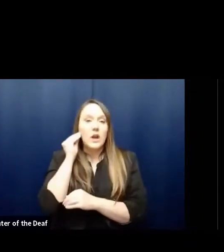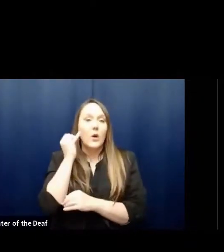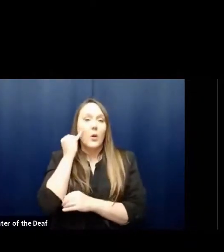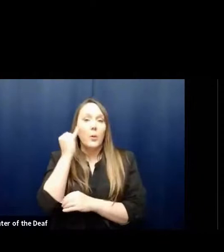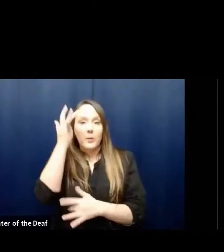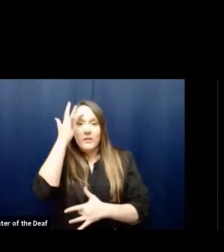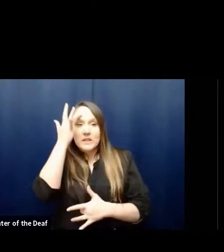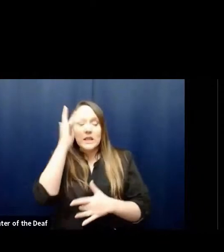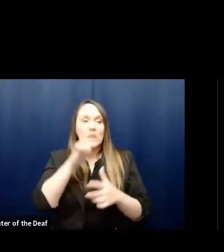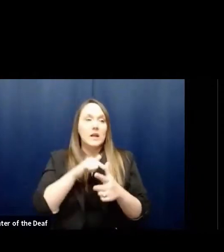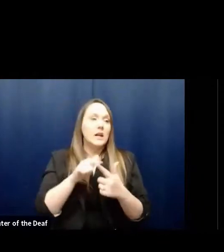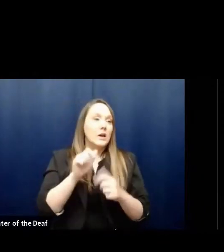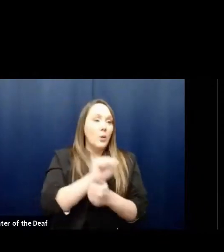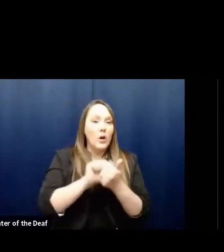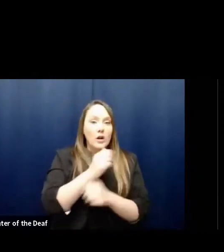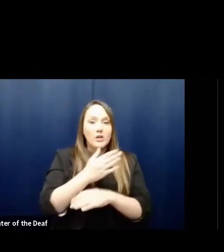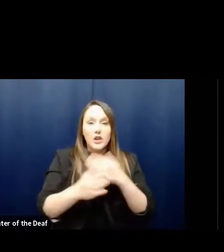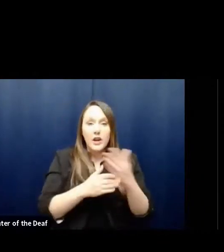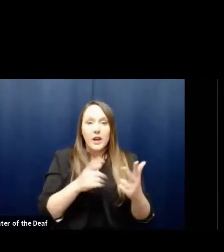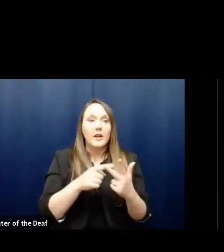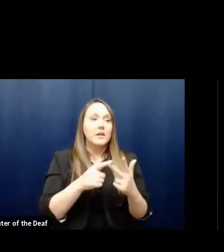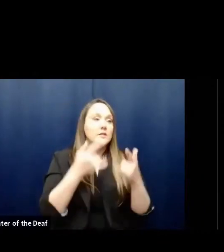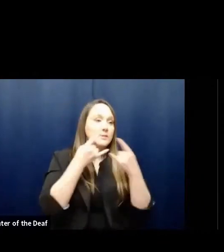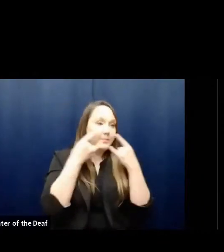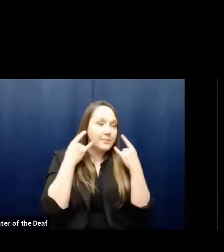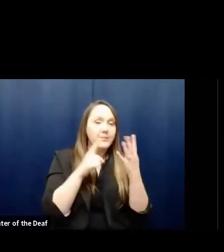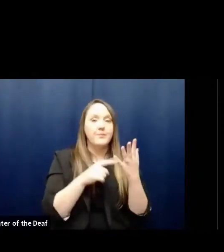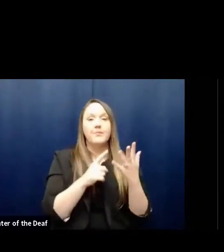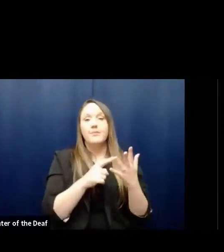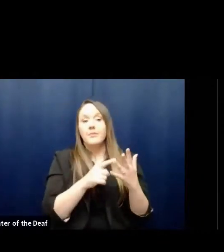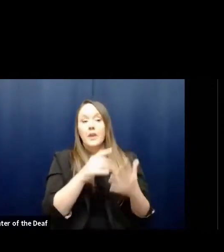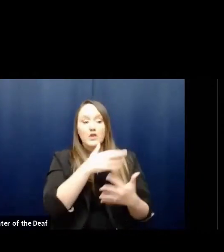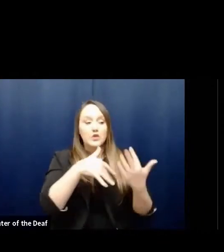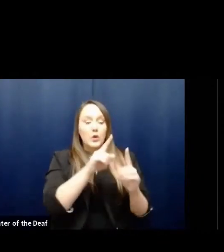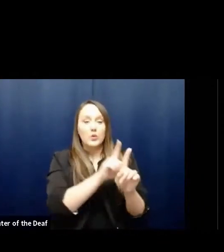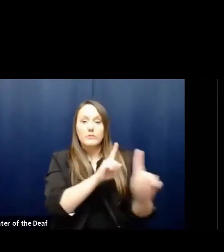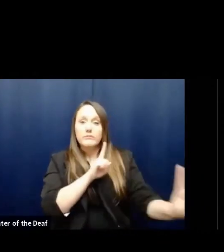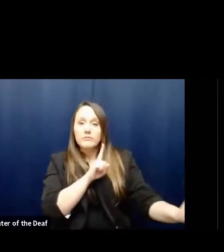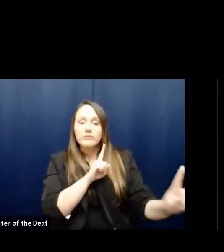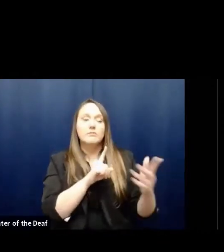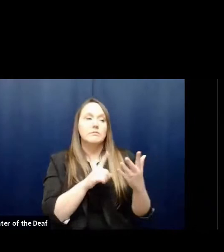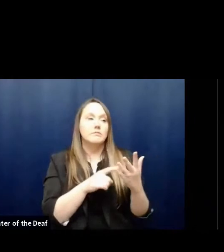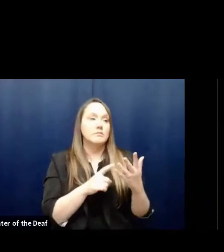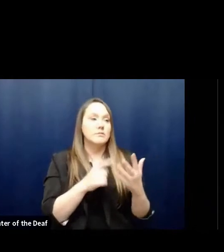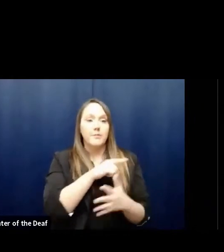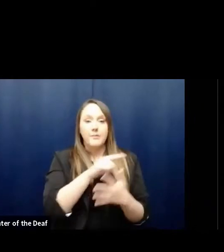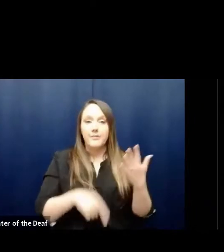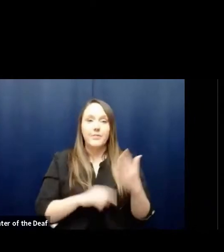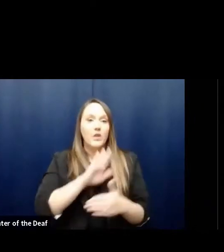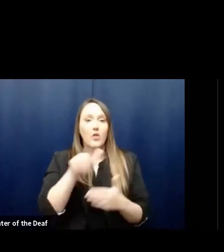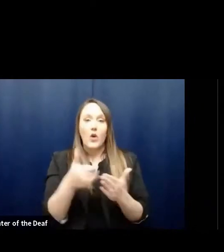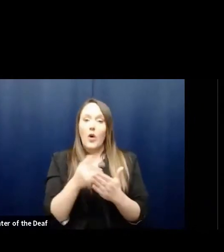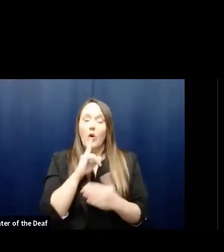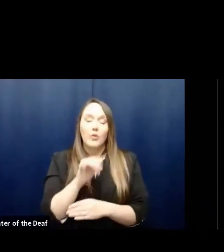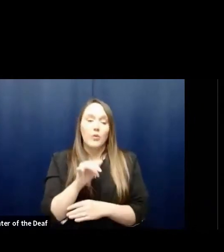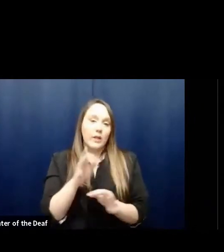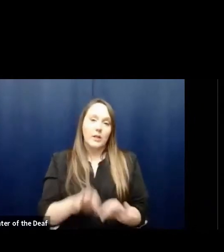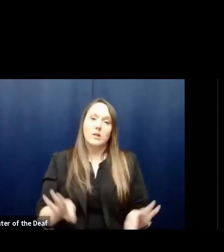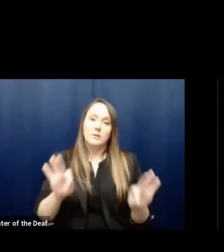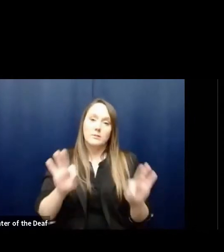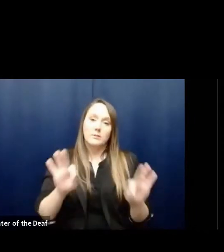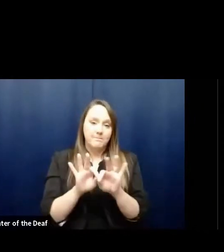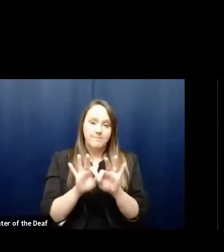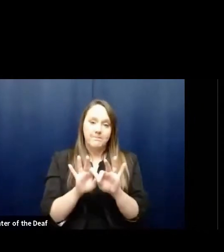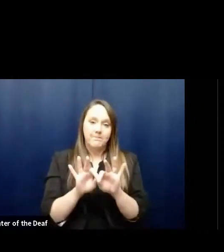your hands, wearing a face covering, social distancing or physical distancing from others, those things are all really important. And